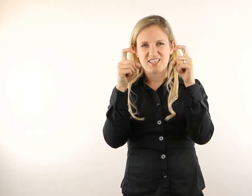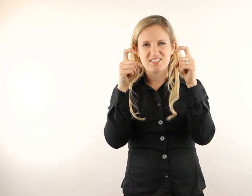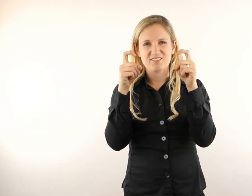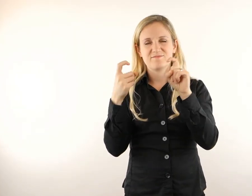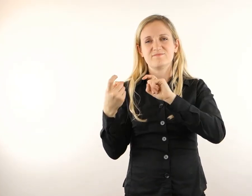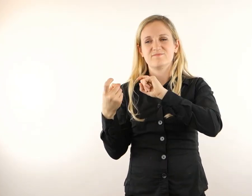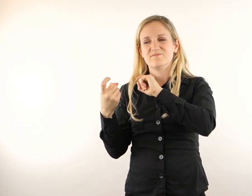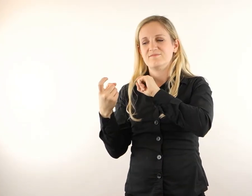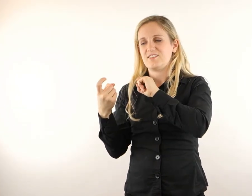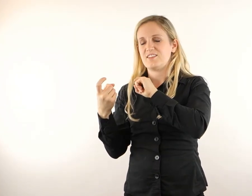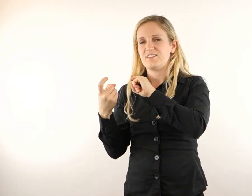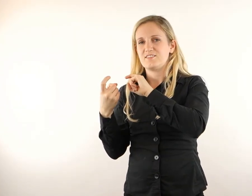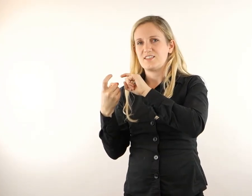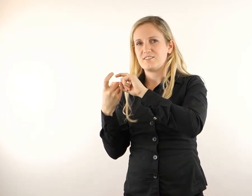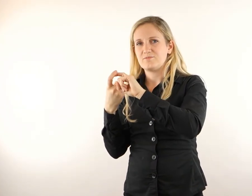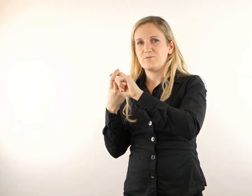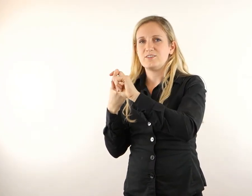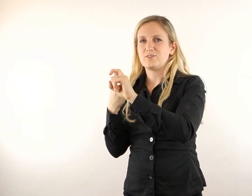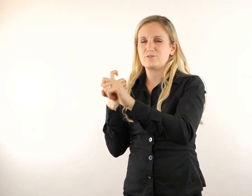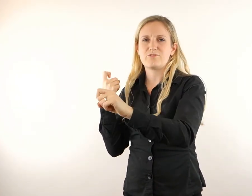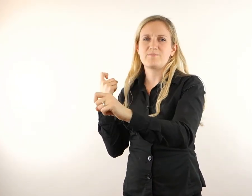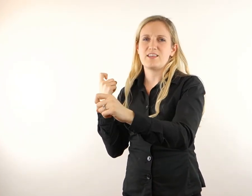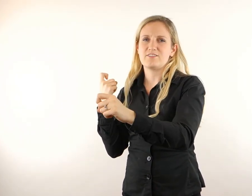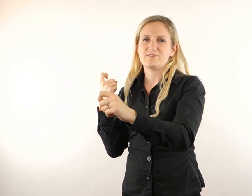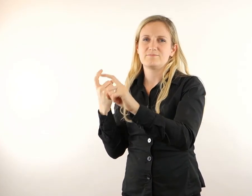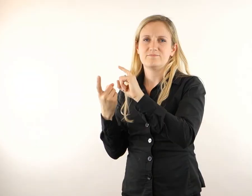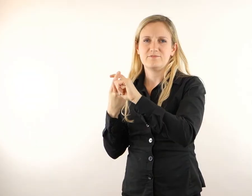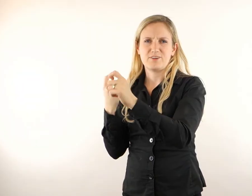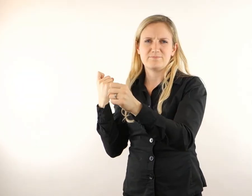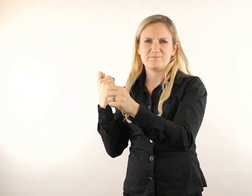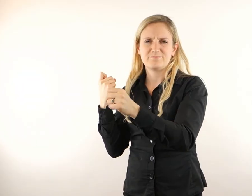this. And then it's like one goes from the other. From